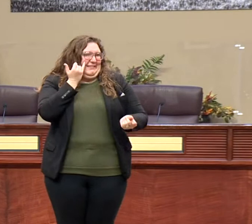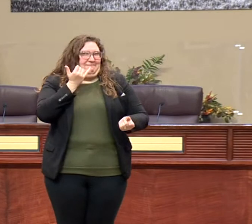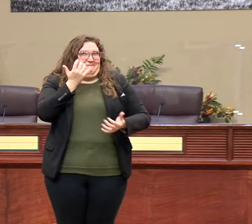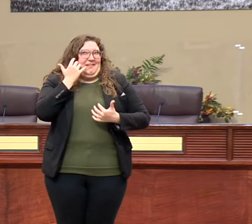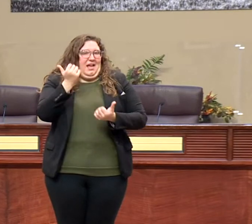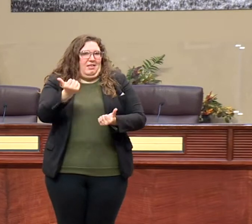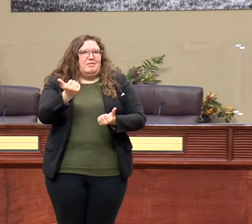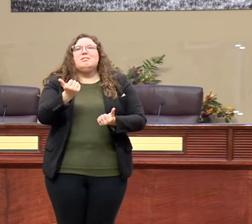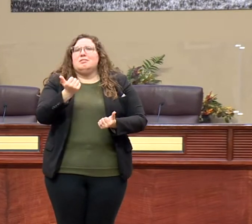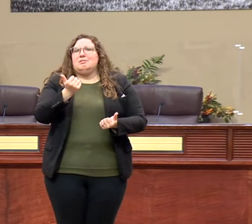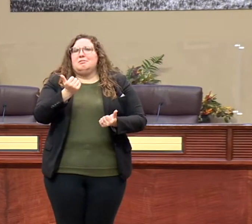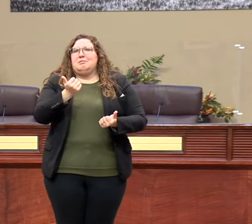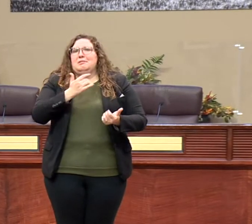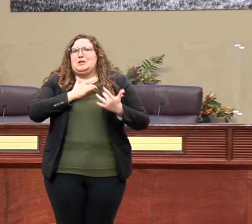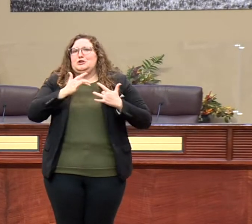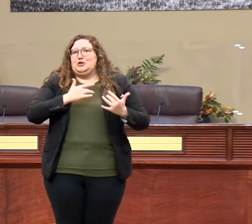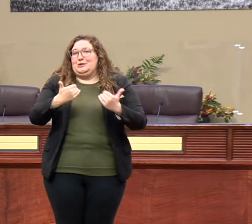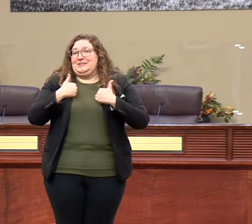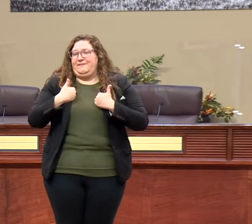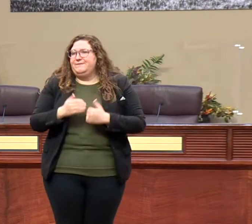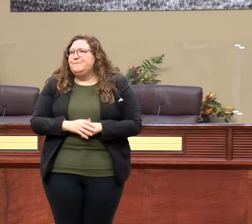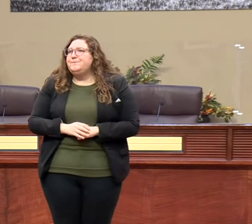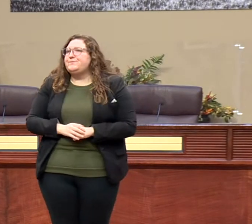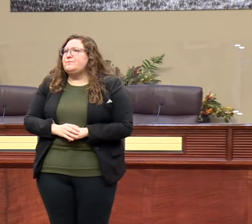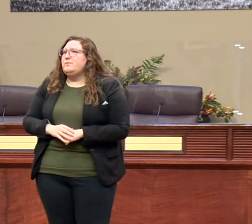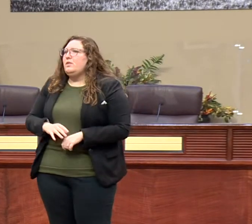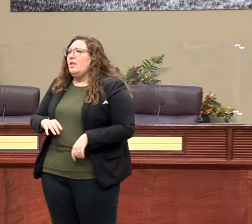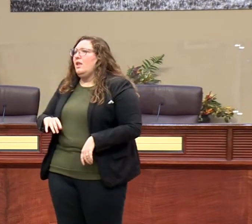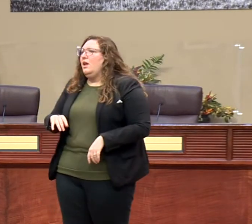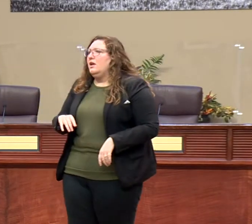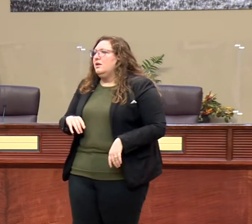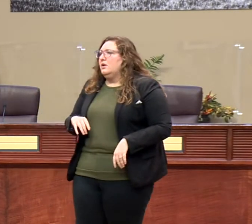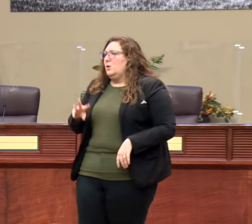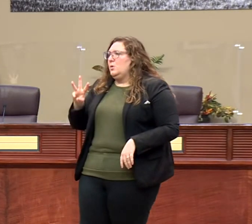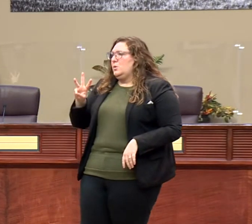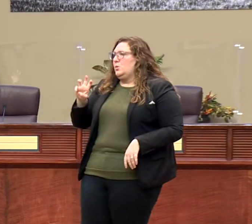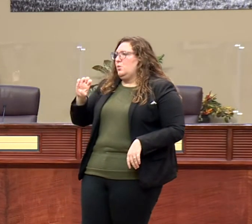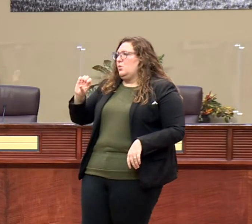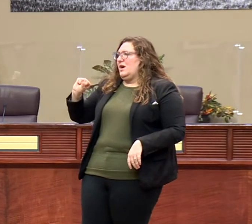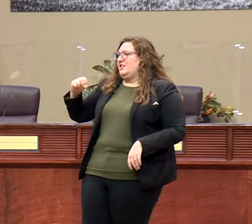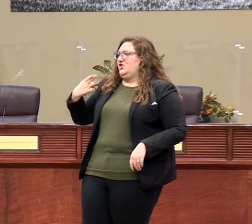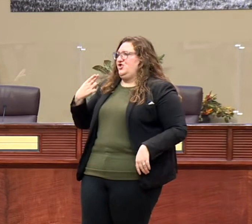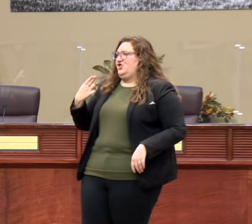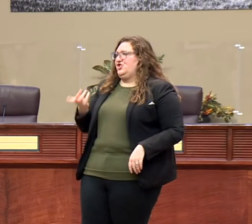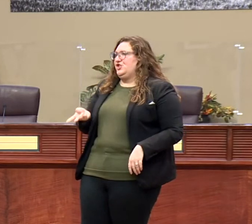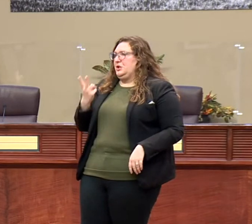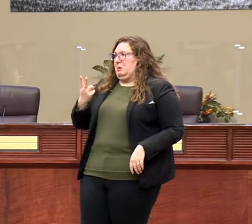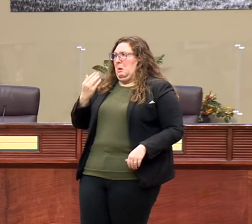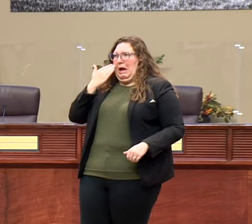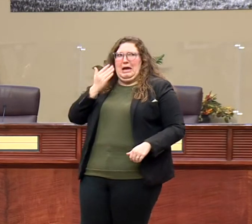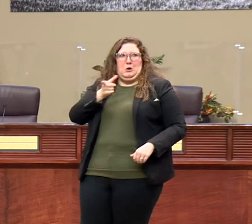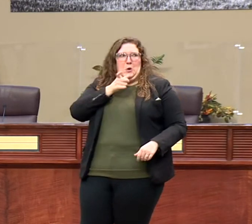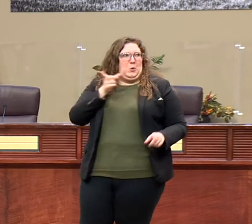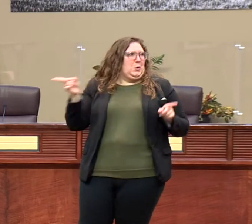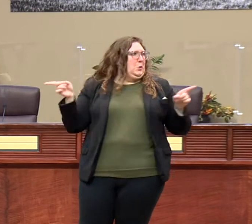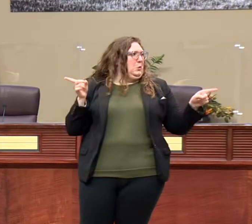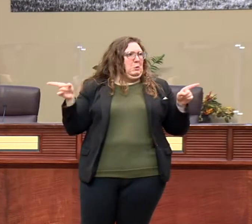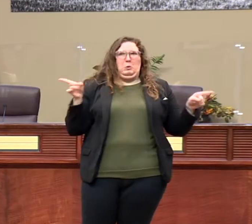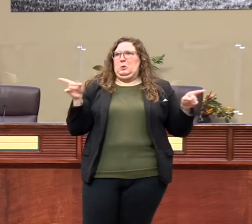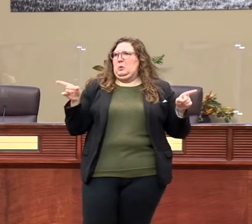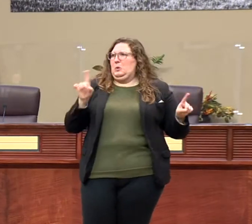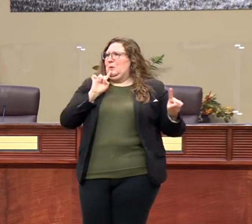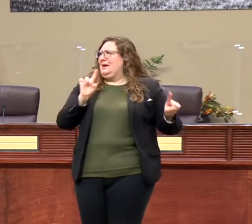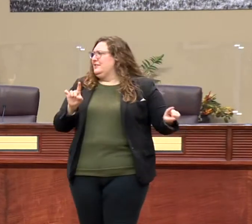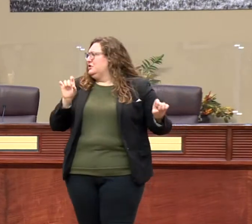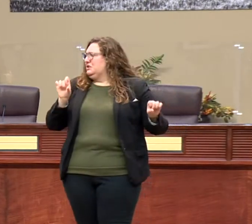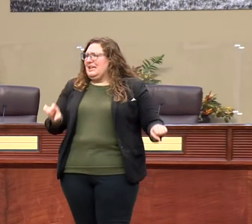This is Kelsey Thord with West 2 News. I'm not sure which one of you may have the answer to this, so feel free to jump in either one.